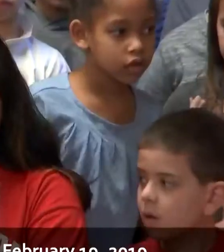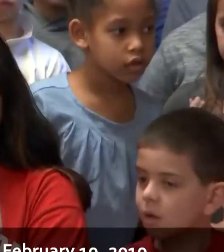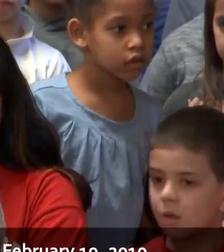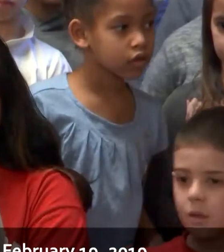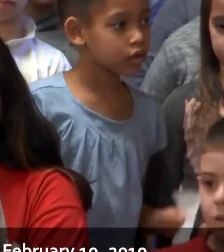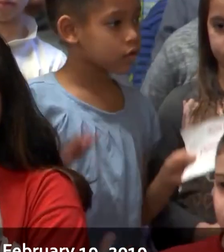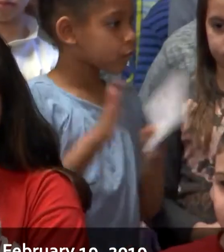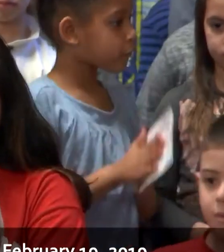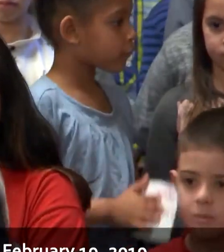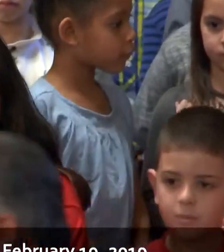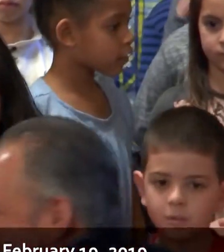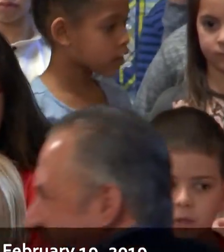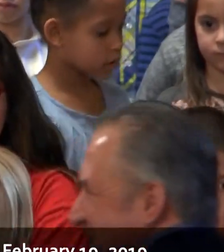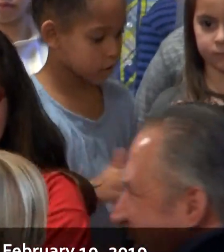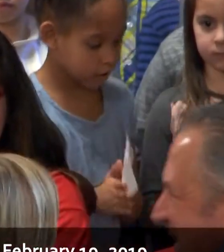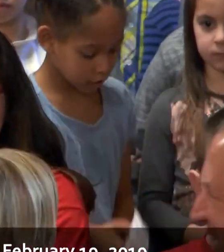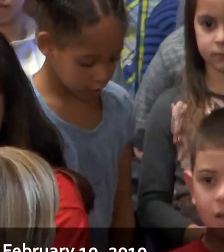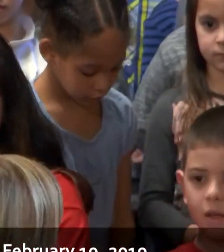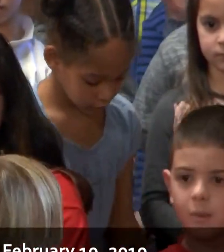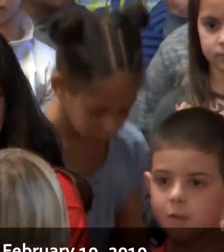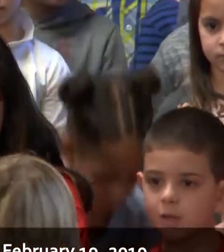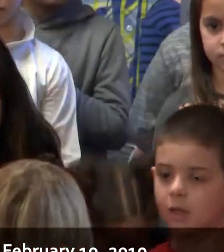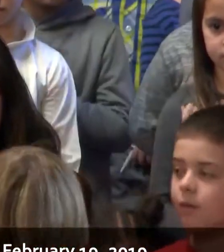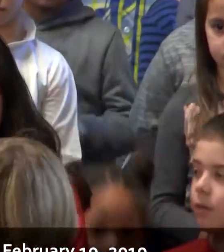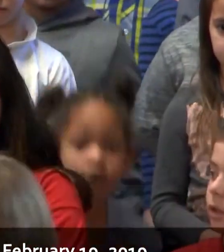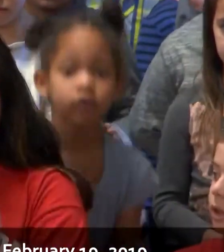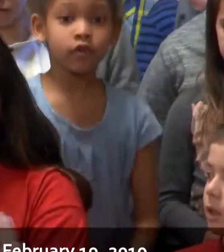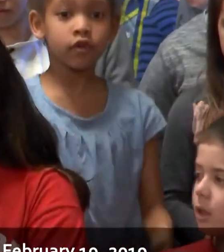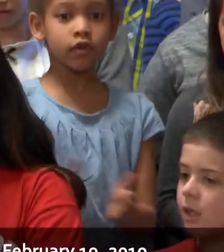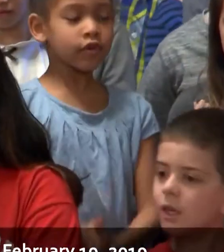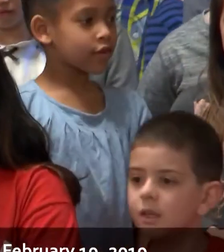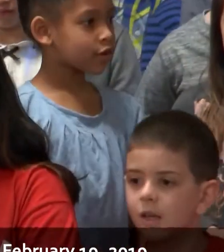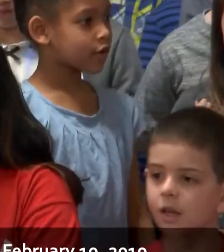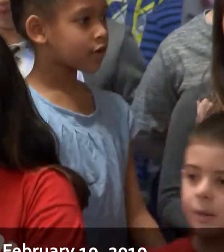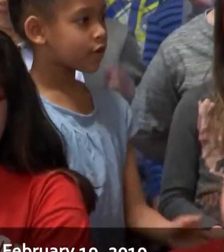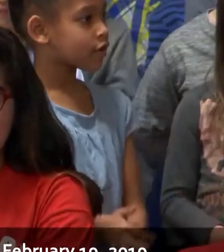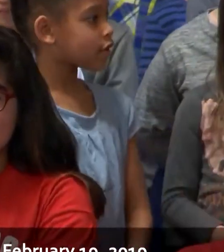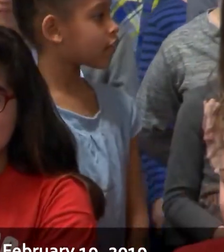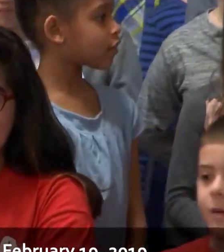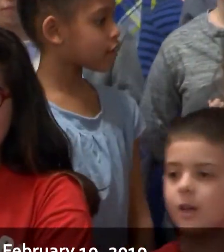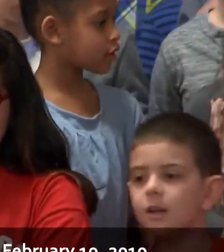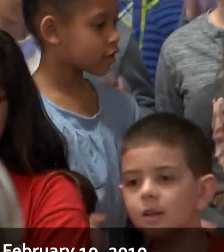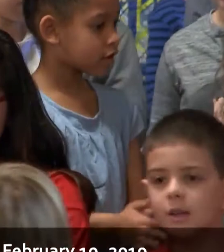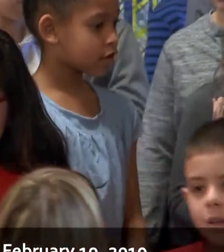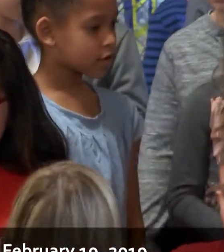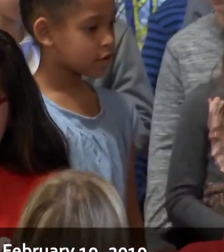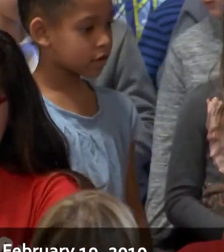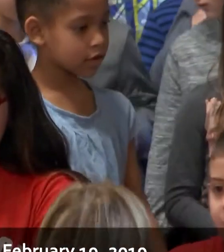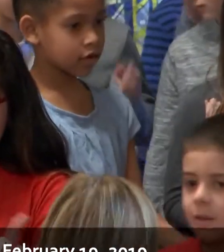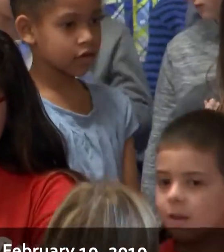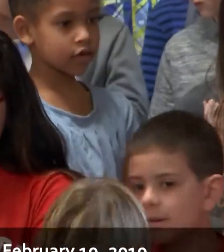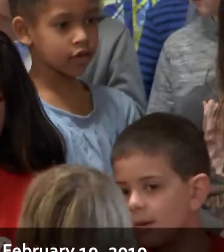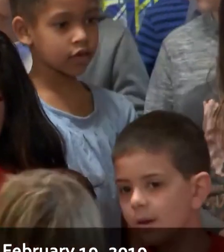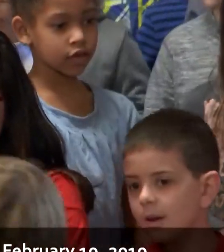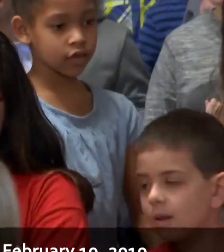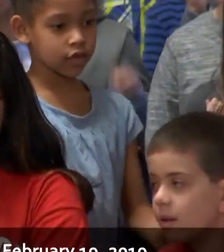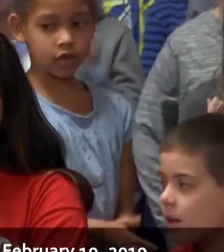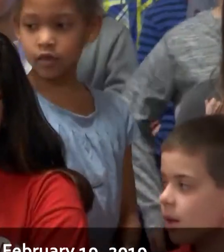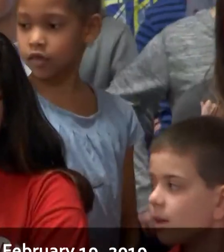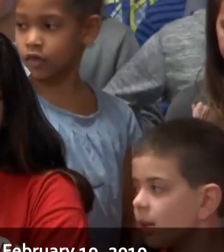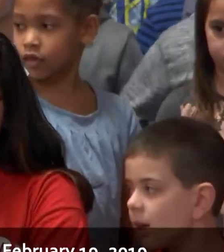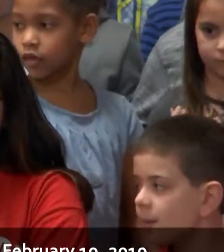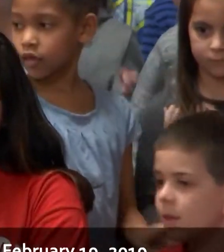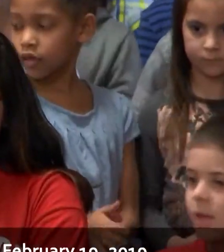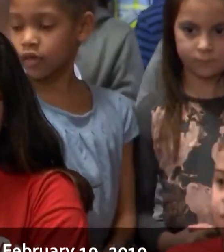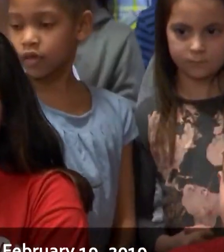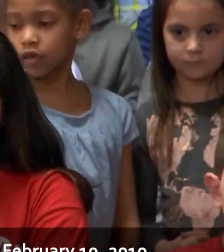he said to me, you better take time in life. Take time in life, you better take time in life, you better